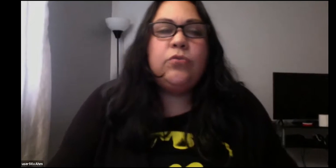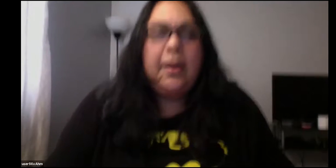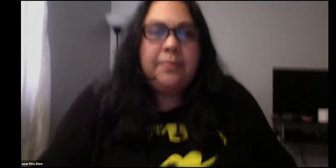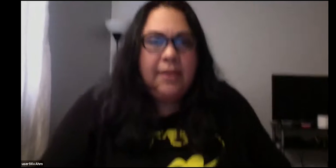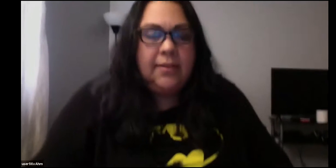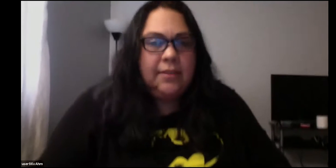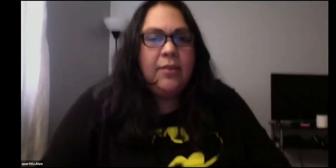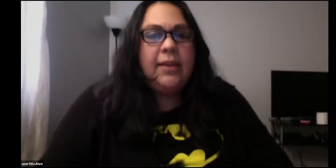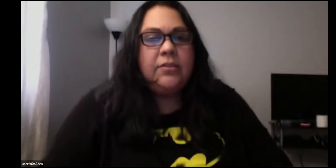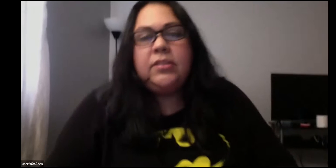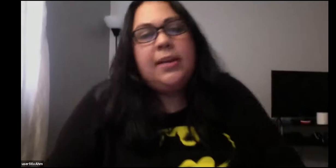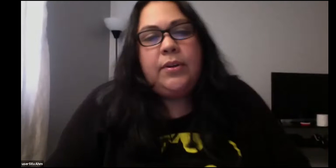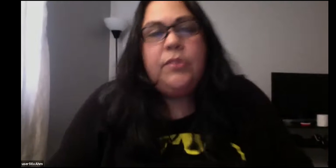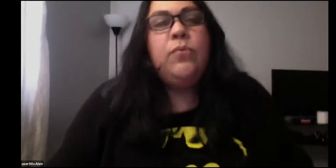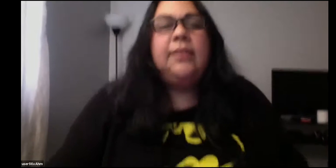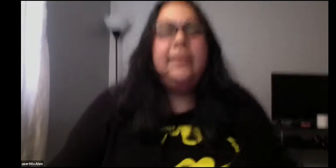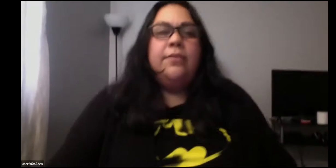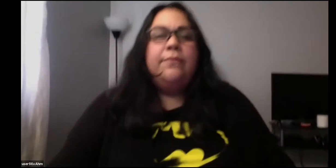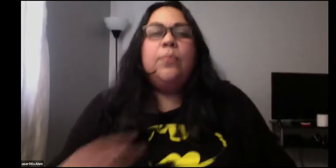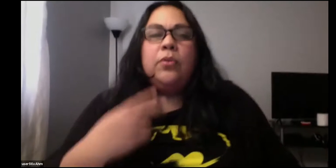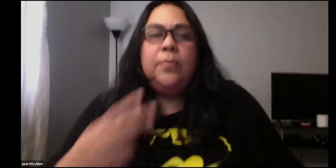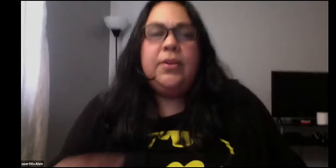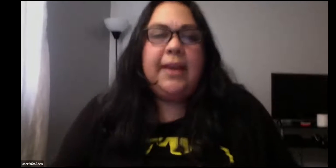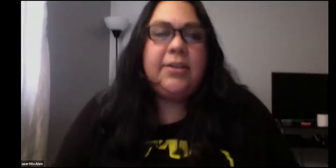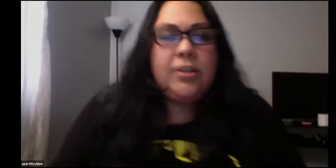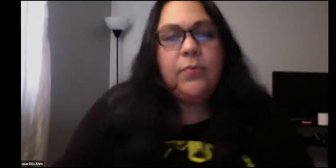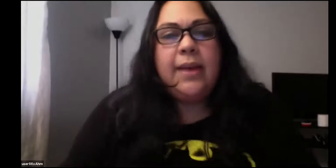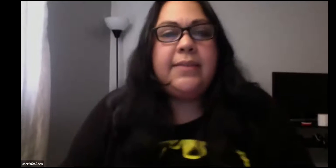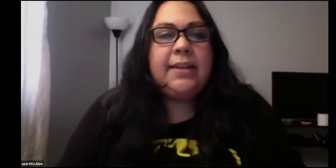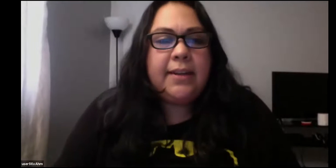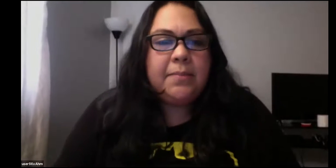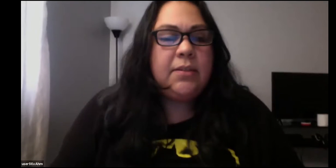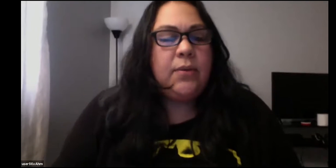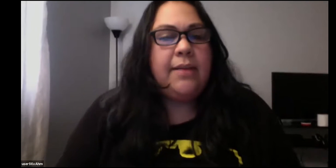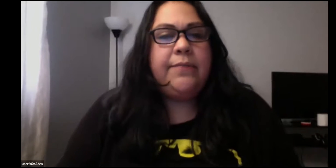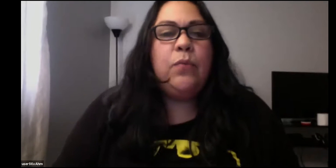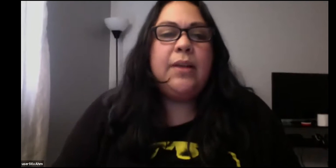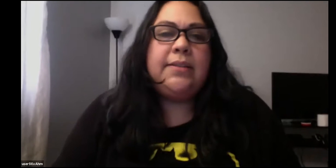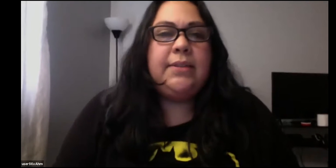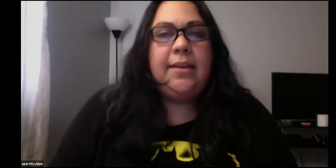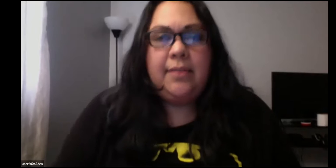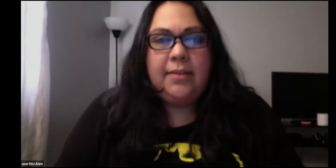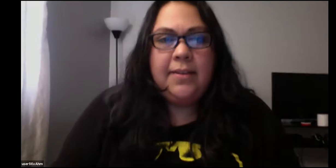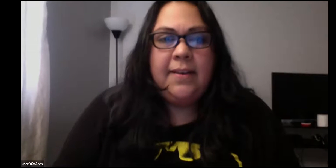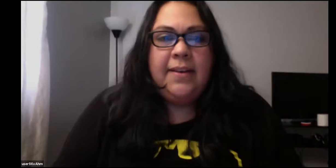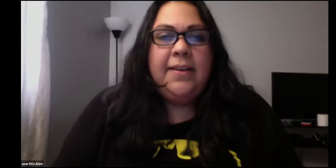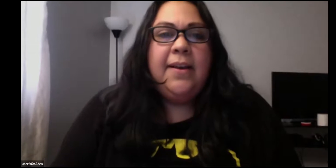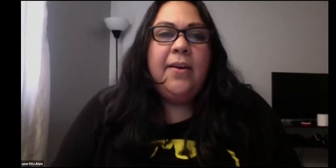describe things, you know, like just like we do in the verbal communication, we have synonyms, we have different ways of saying things. All